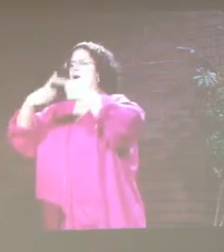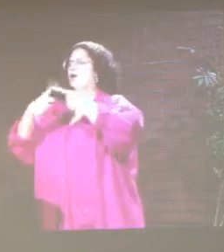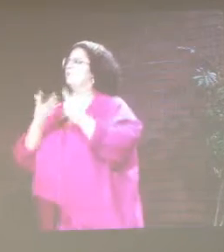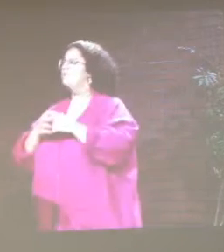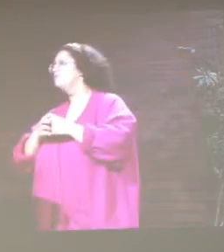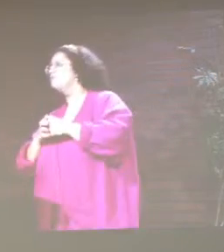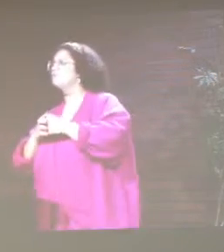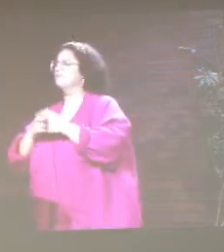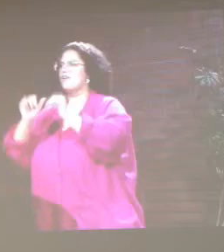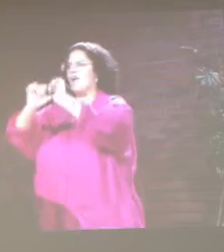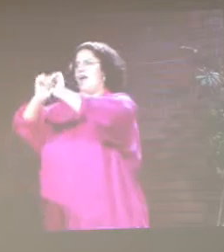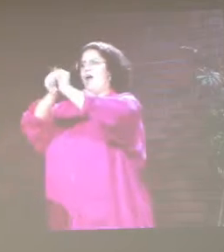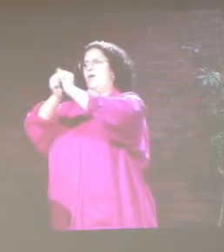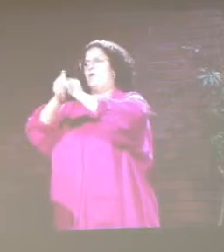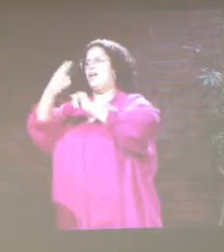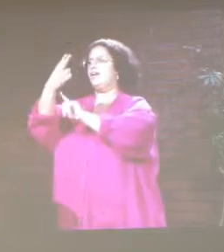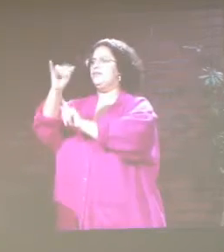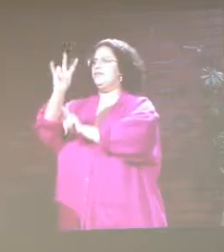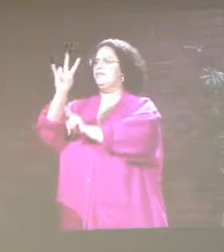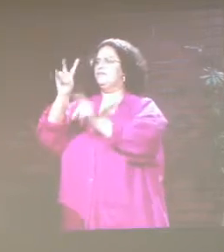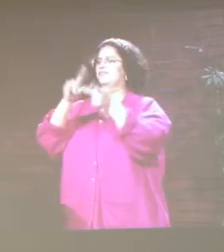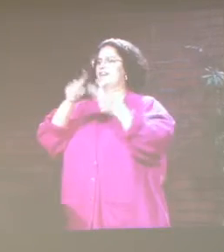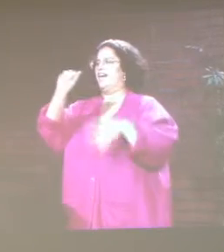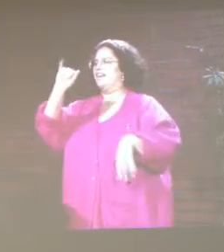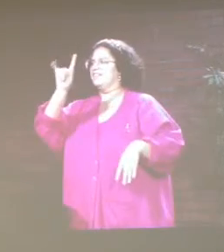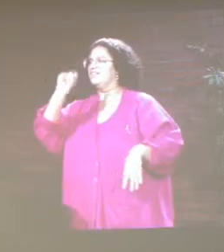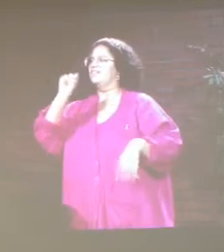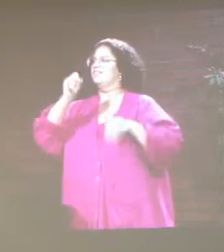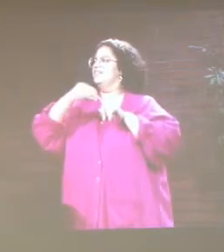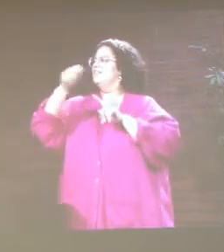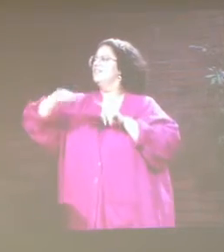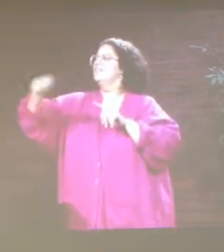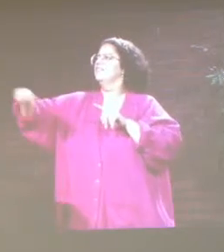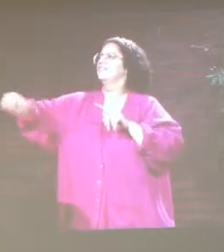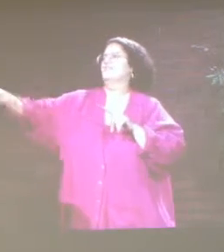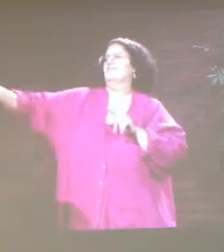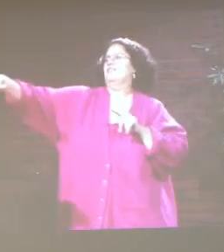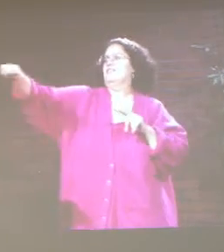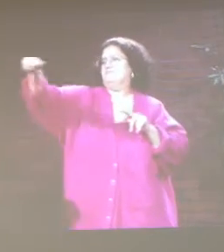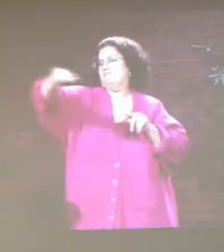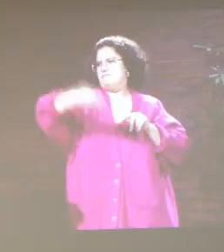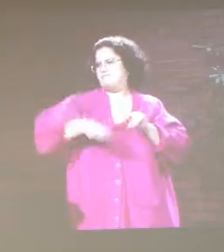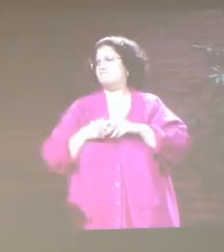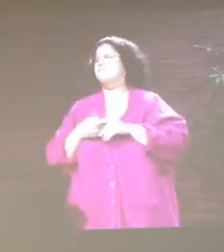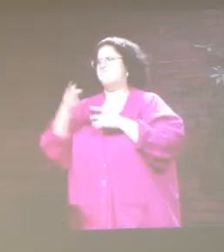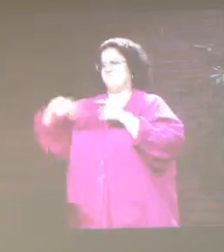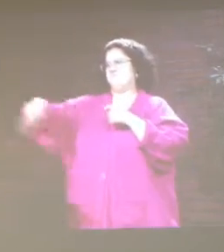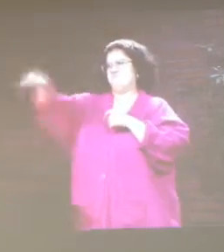Okay, so now I would like to discuss how HIV and AIDS is transmitted.